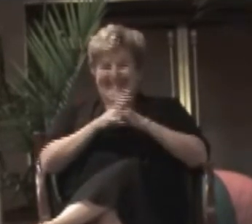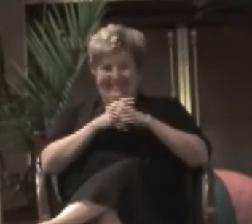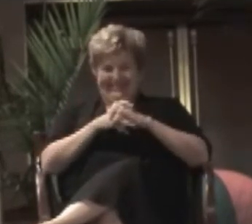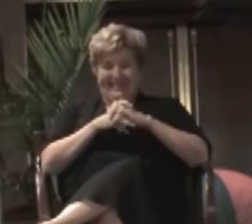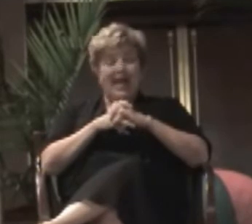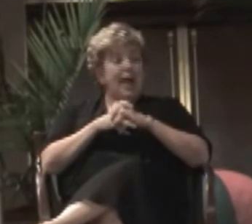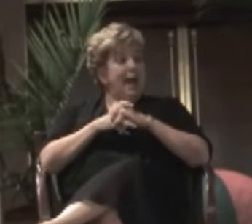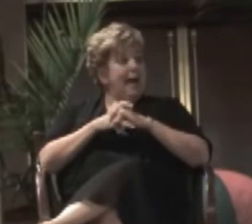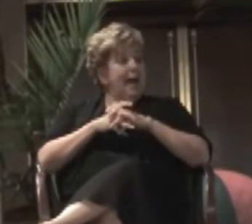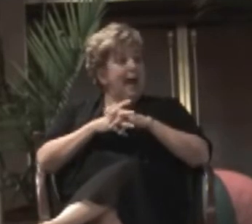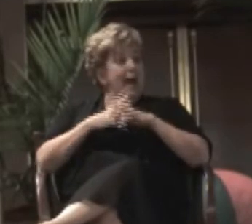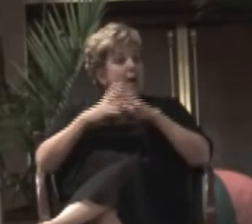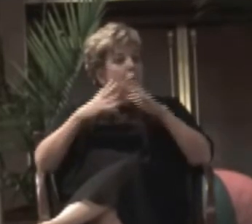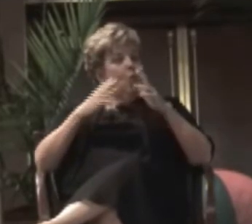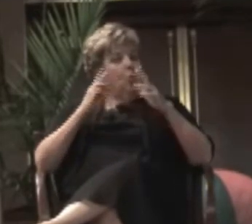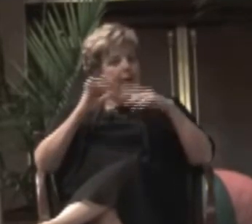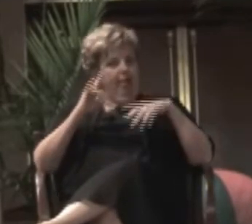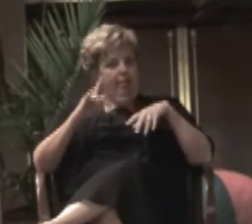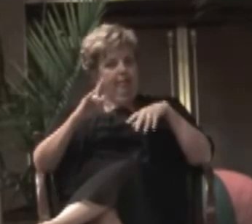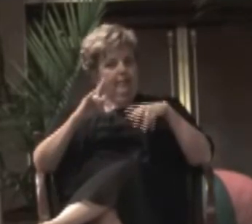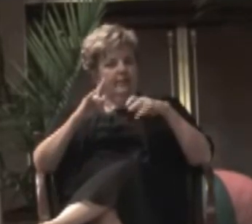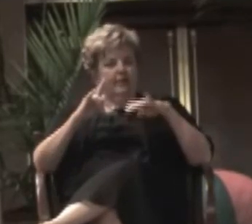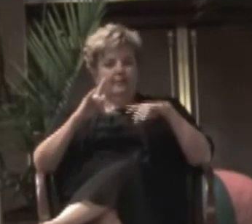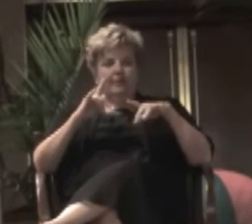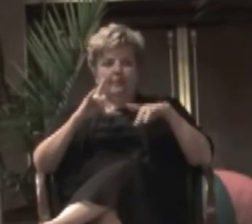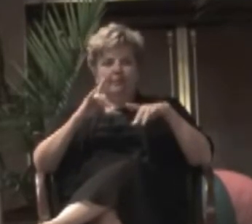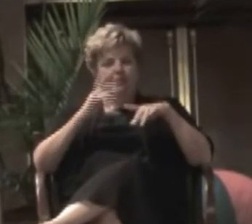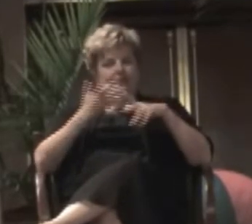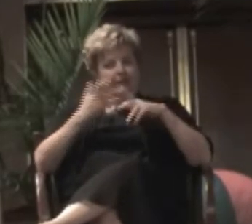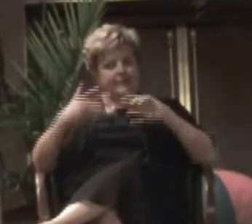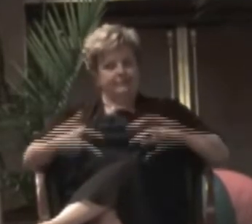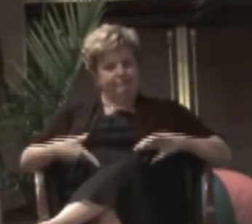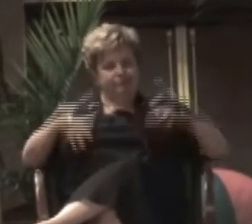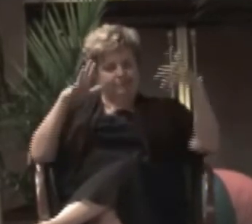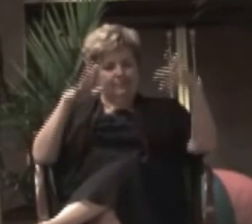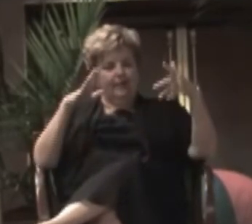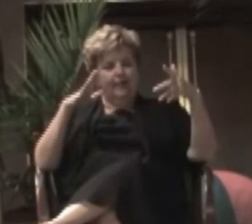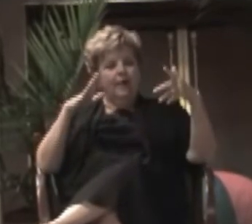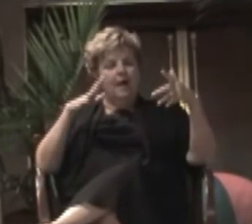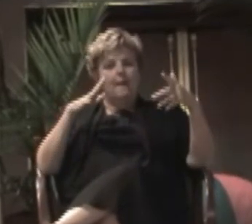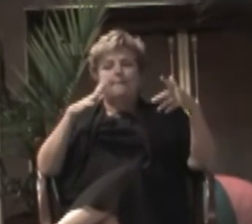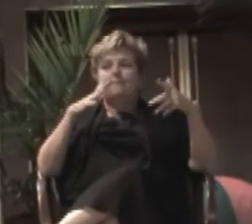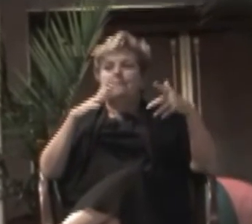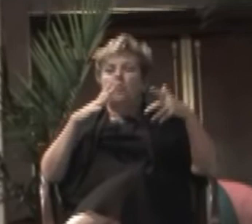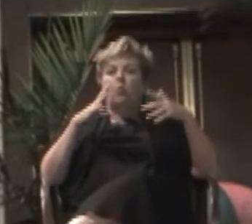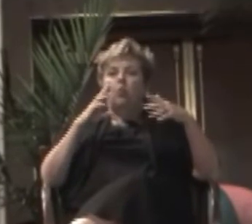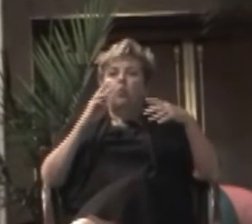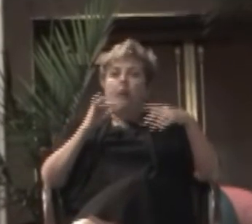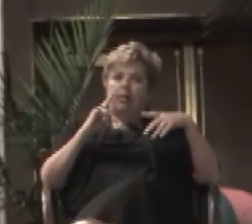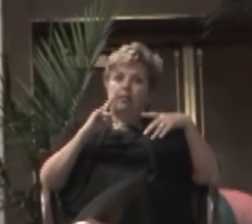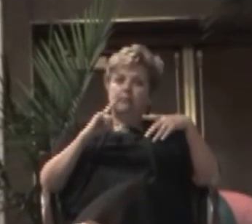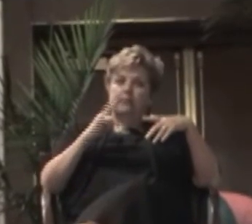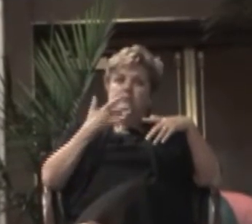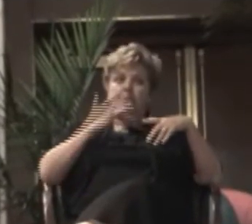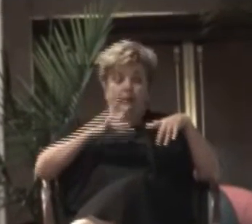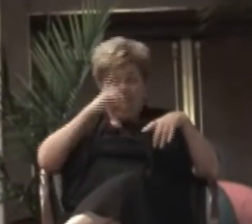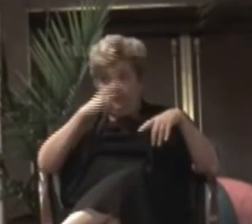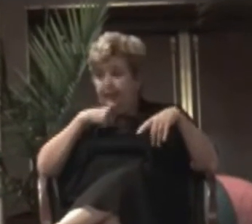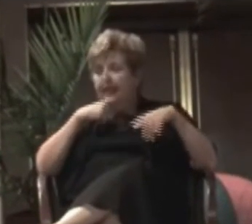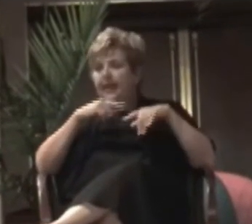my track record gets interrupted here because unfortunately, I believe, well, fortunately for me, but I wind up being the